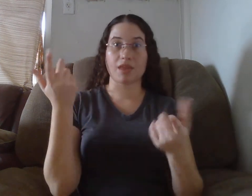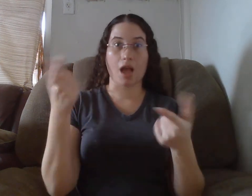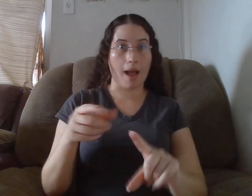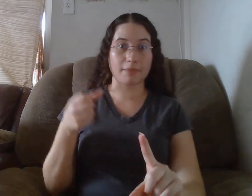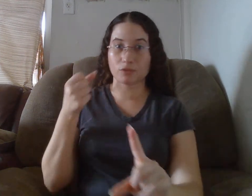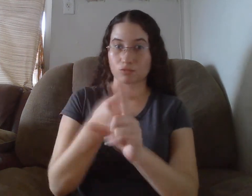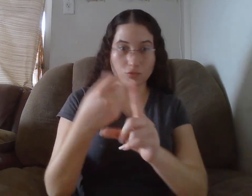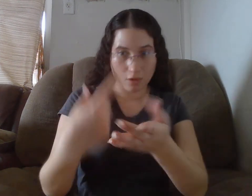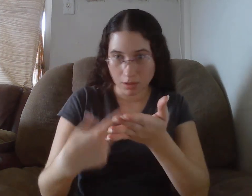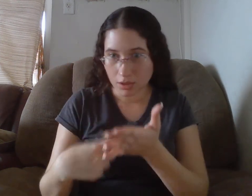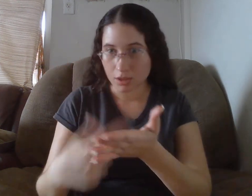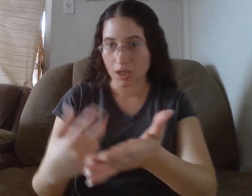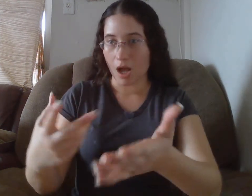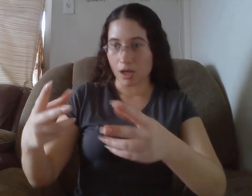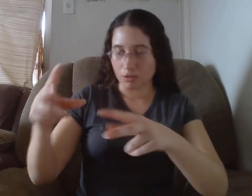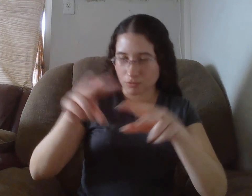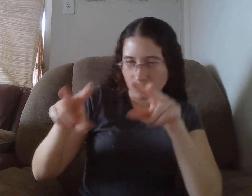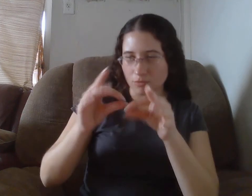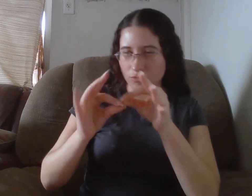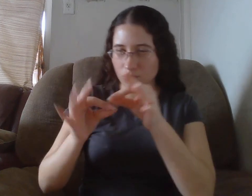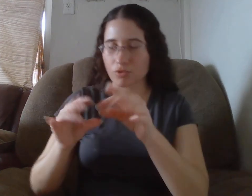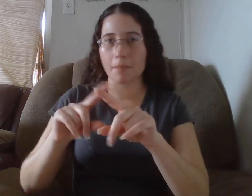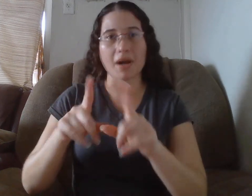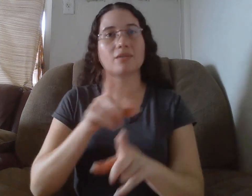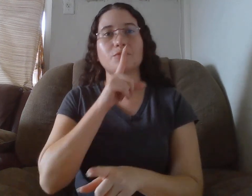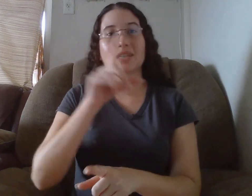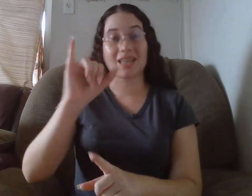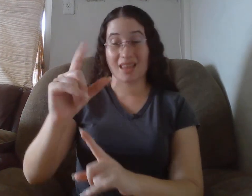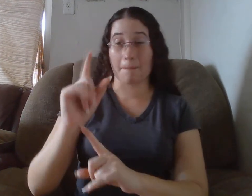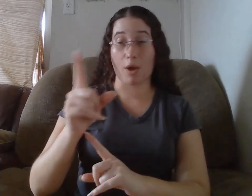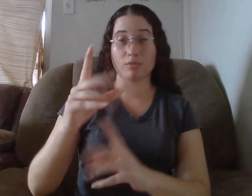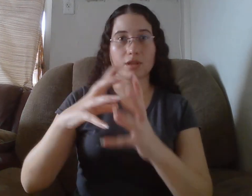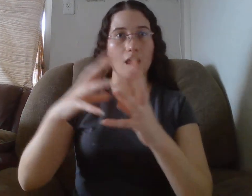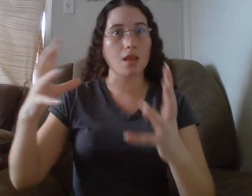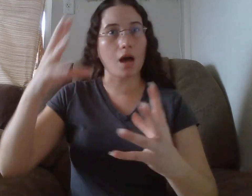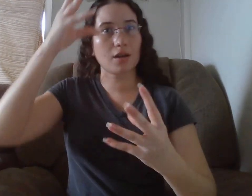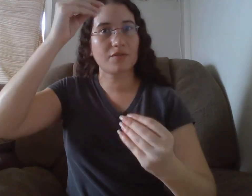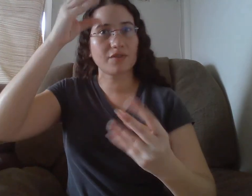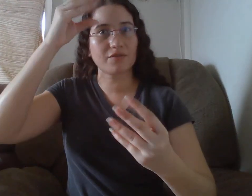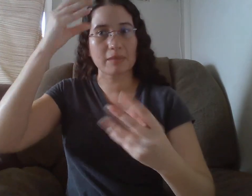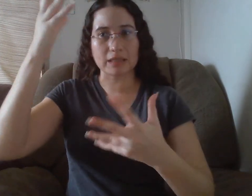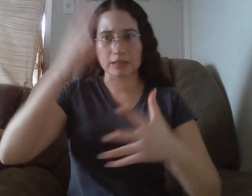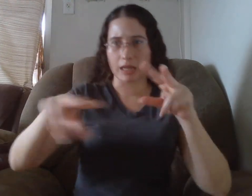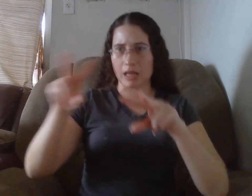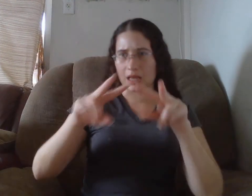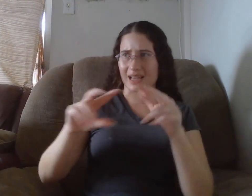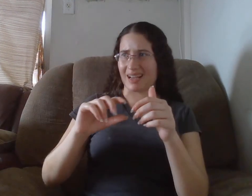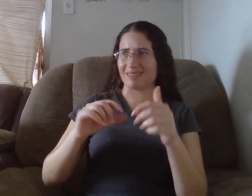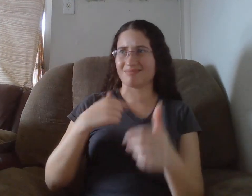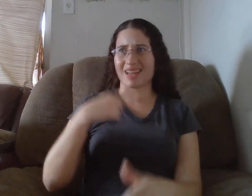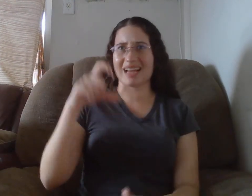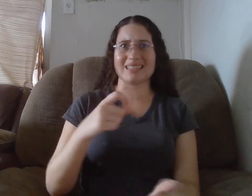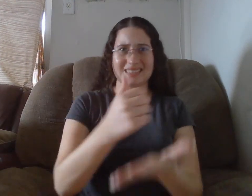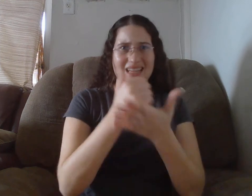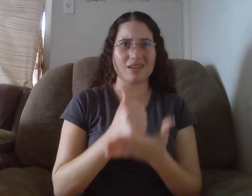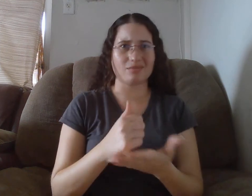immediately. But the reality is there's so much data that I need Dr. Feng to help me interpret this. I need big compute.